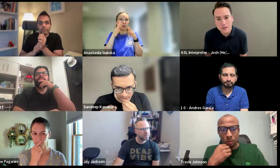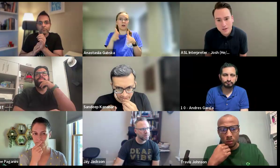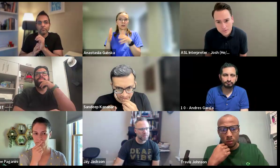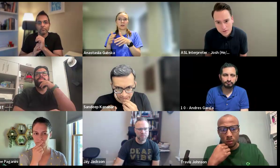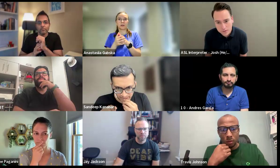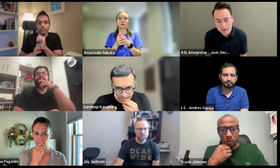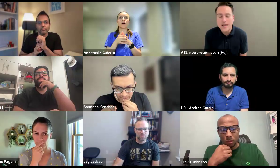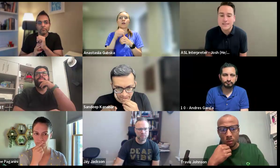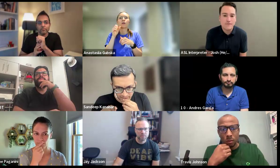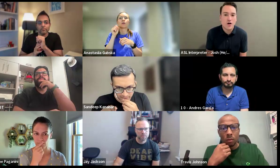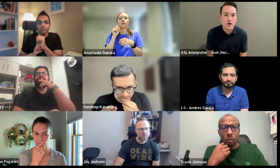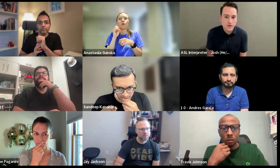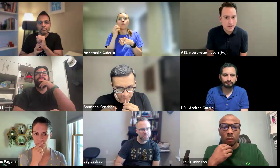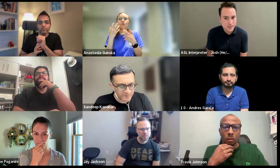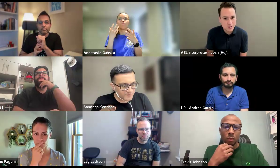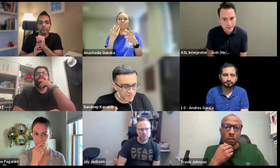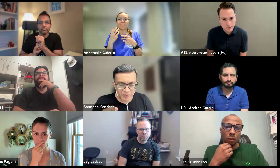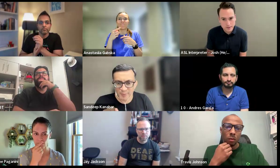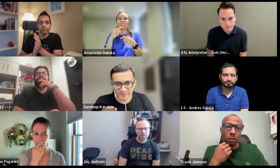to interview deaf and hard of hearing engineers.